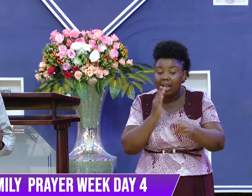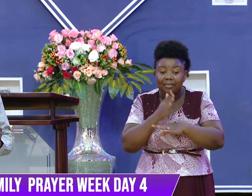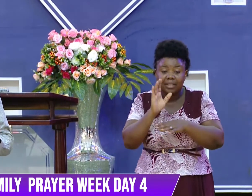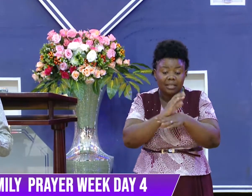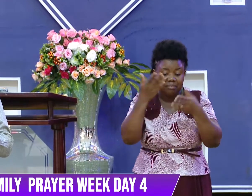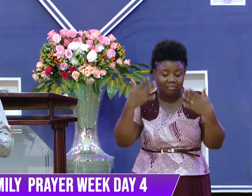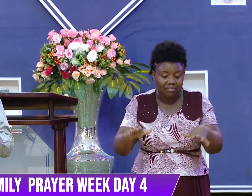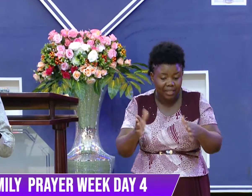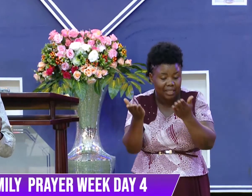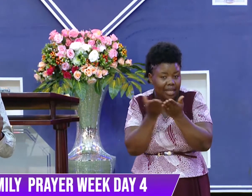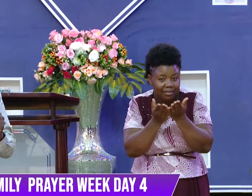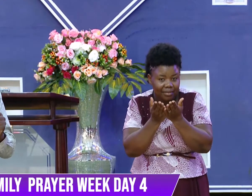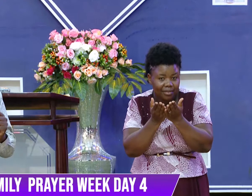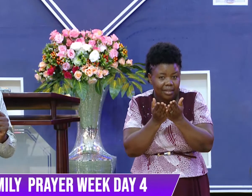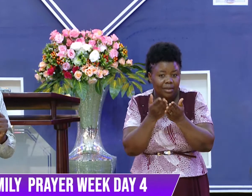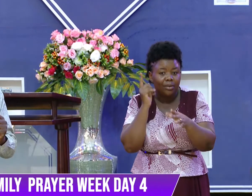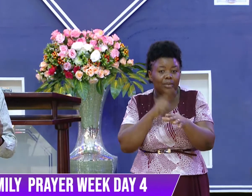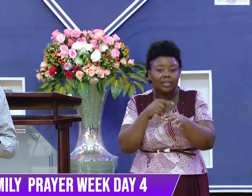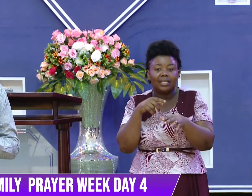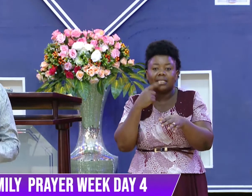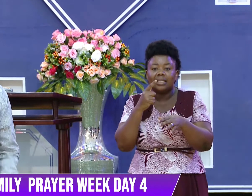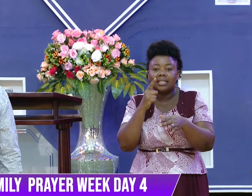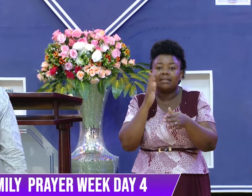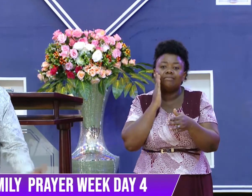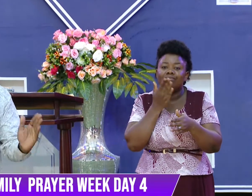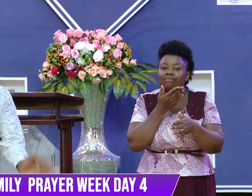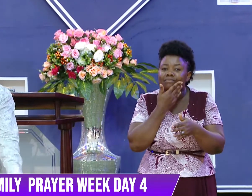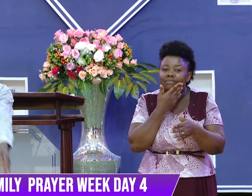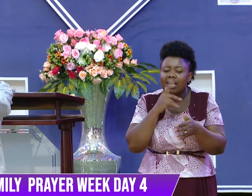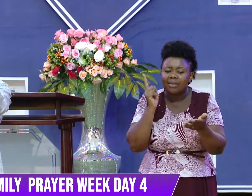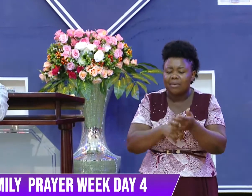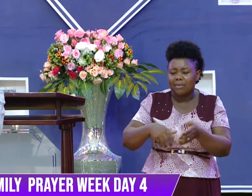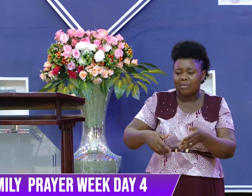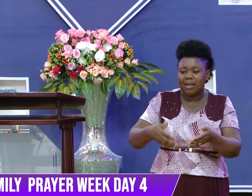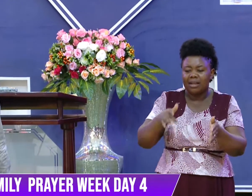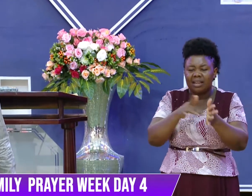At church immediately after service, by the time they confessed the